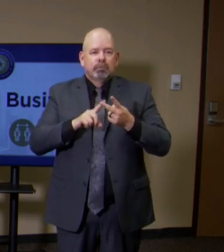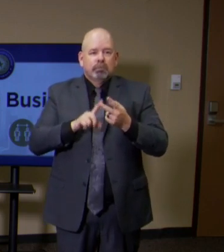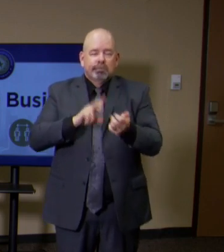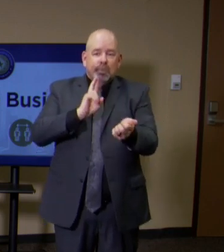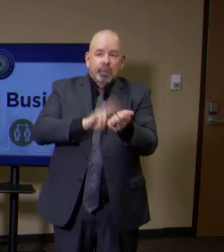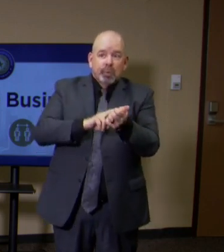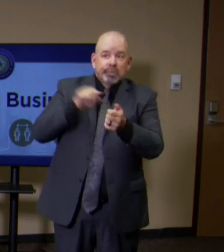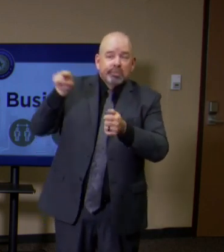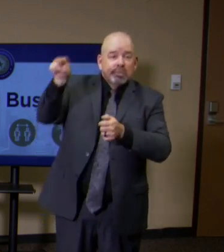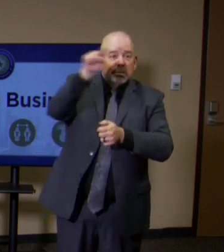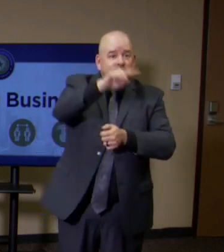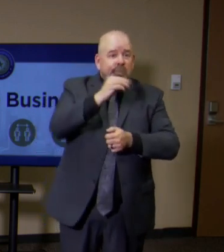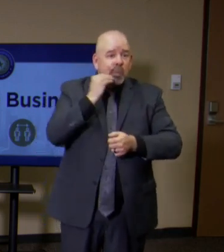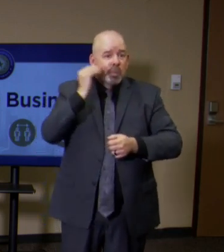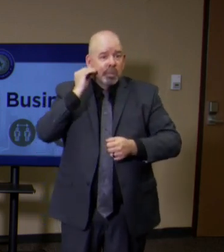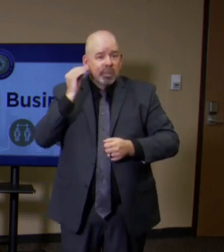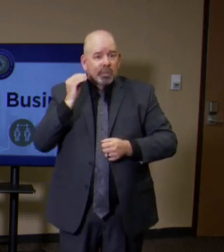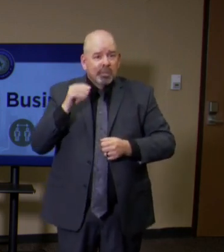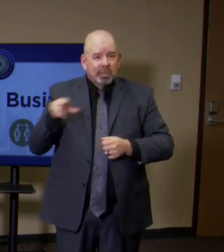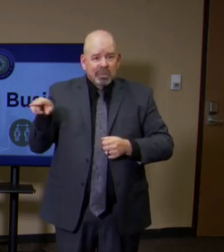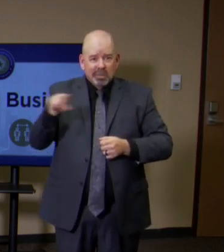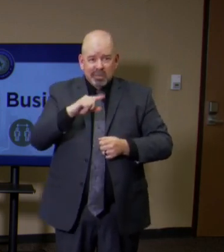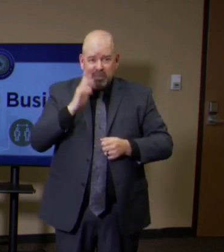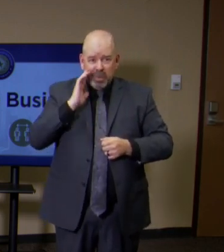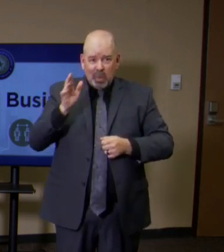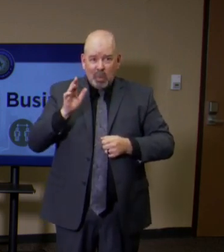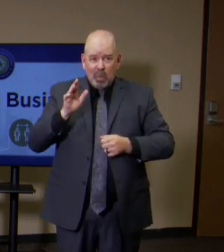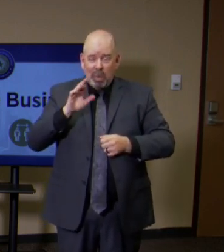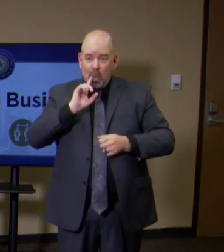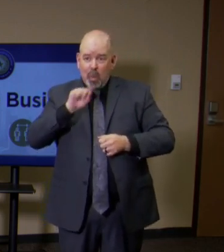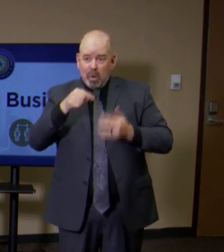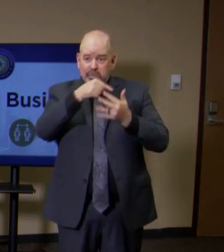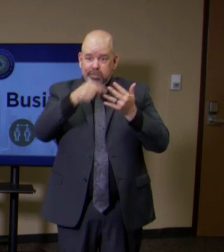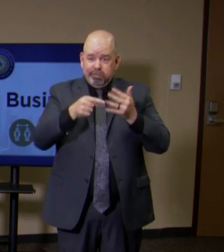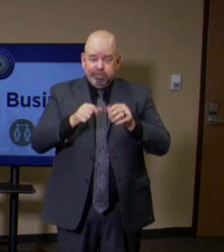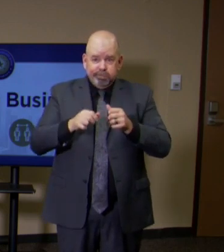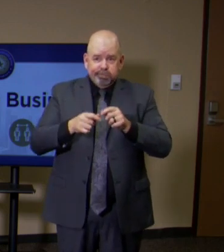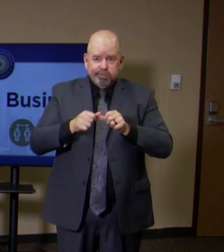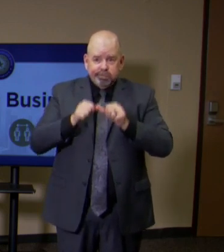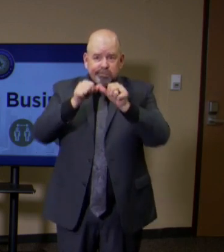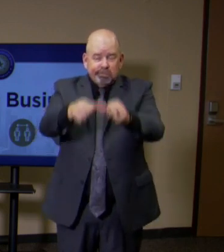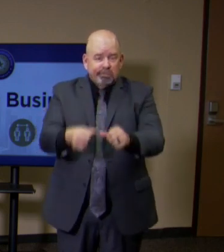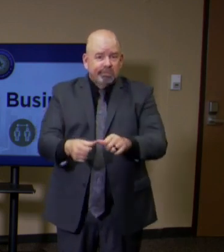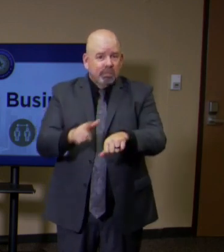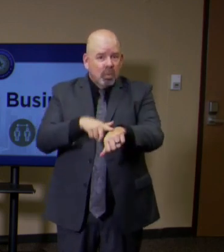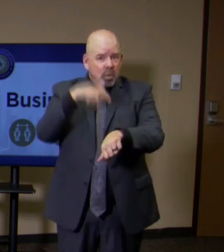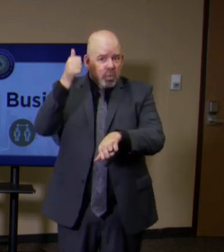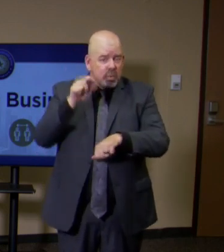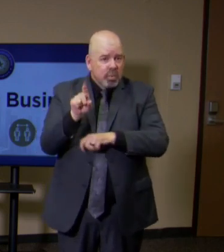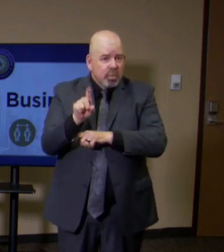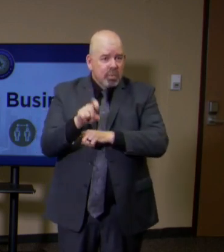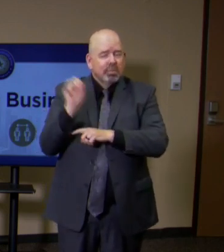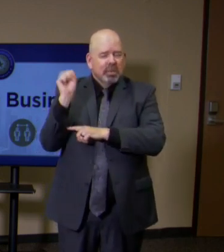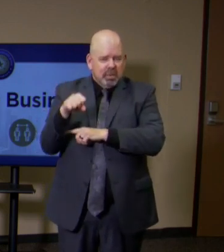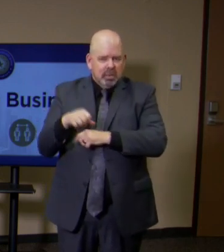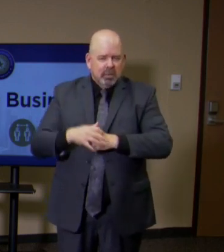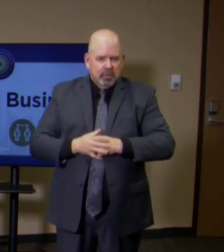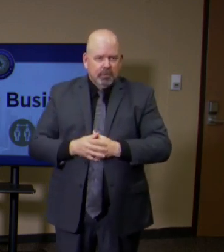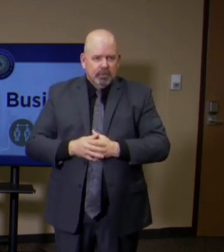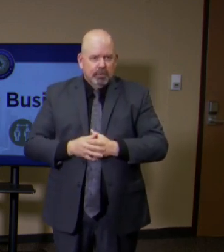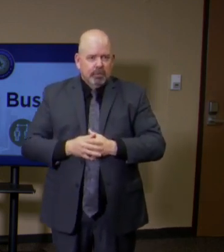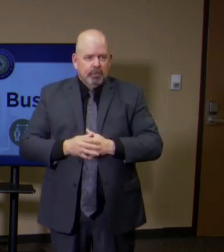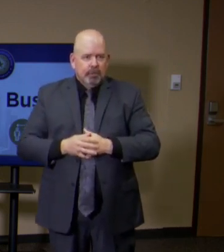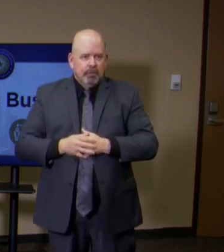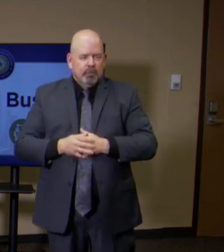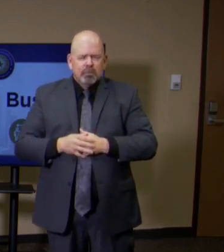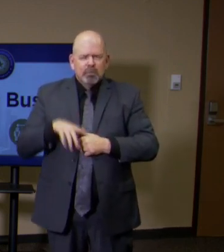of them? Yes. Do you know about how long that would go through then? I don't know how long it would go. It would go as long as I'm sorry, you're